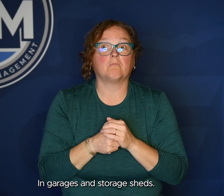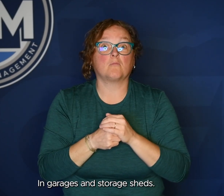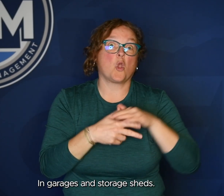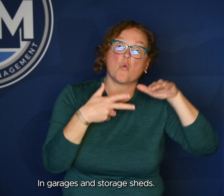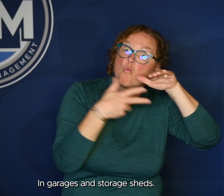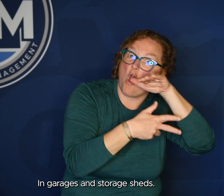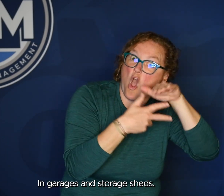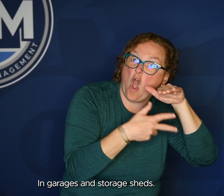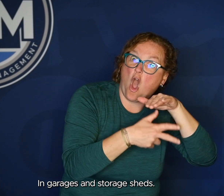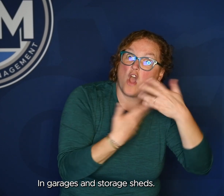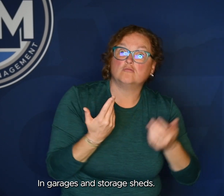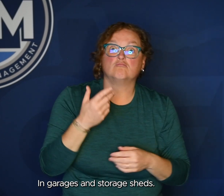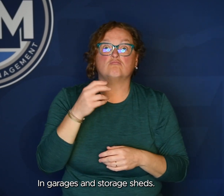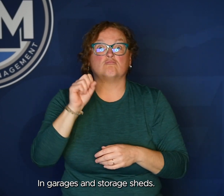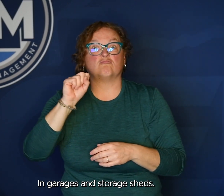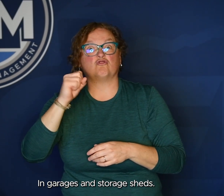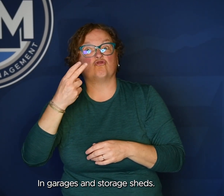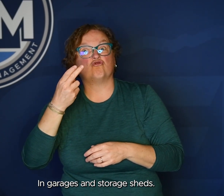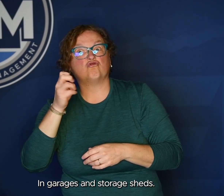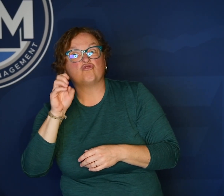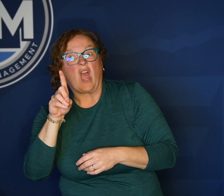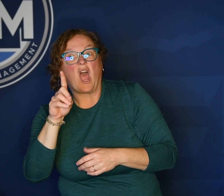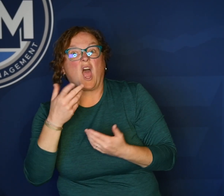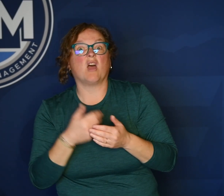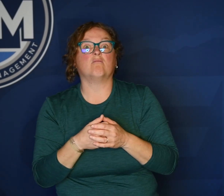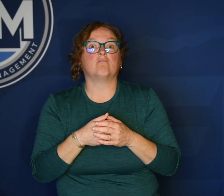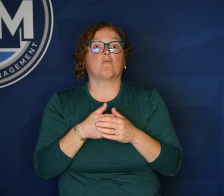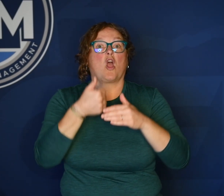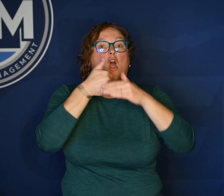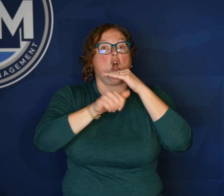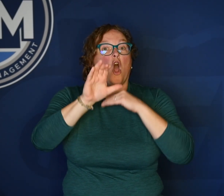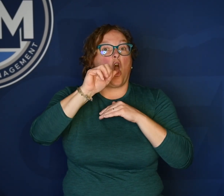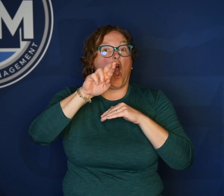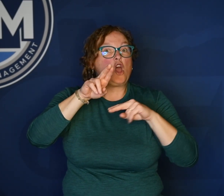in garages and storage sheds,